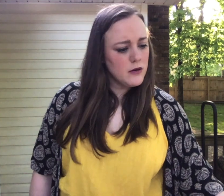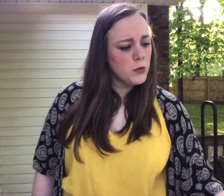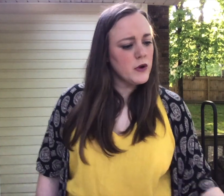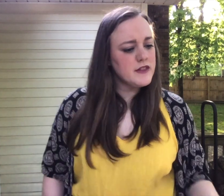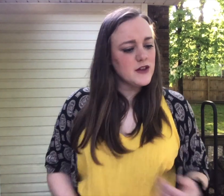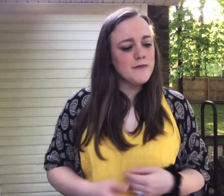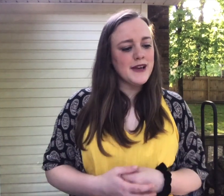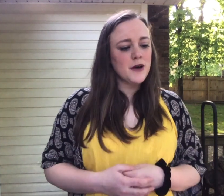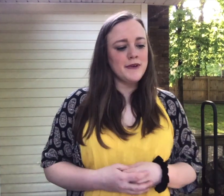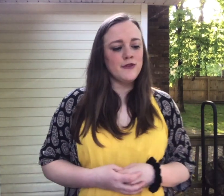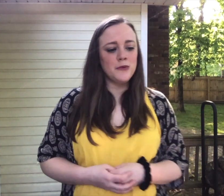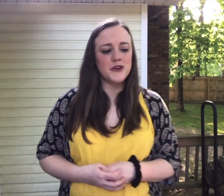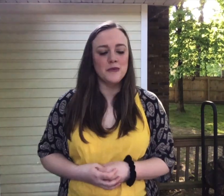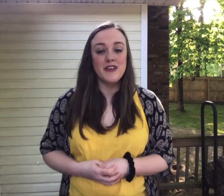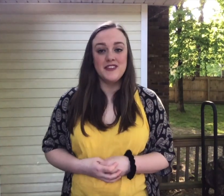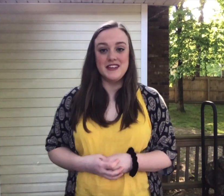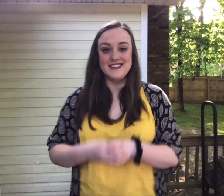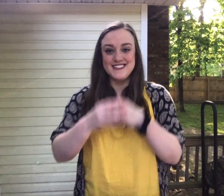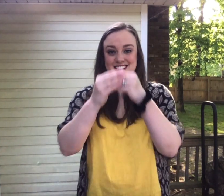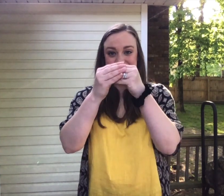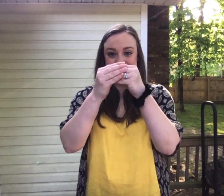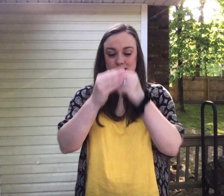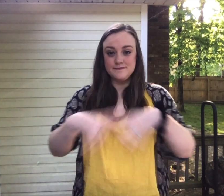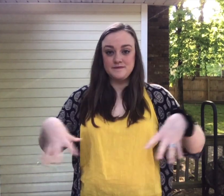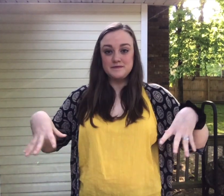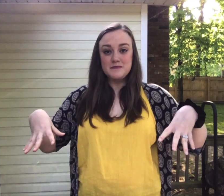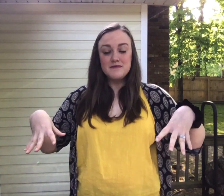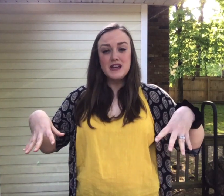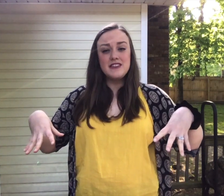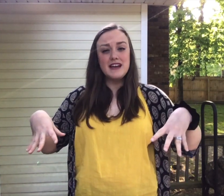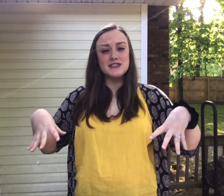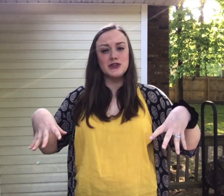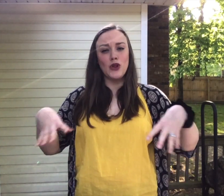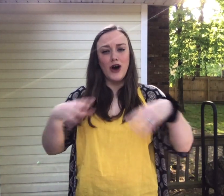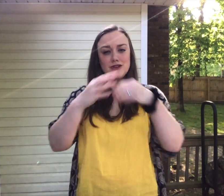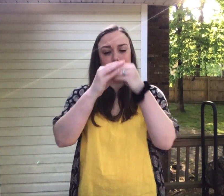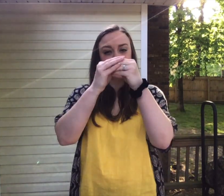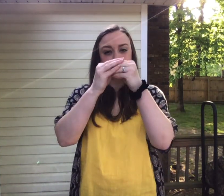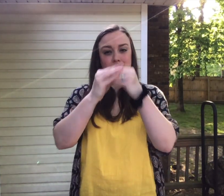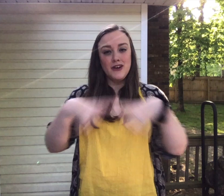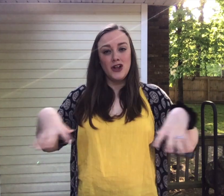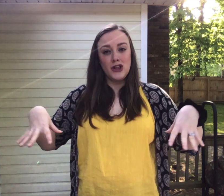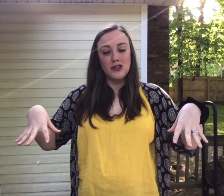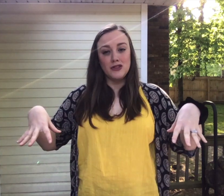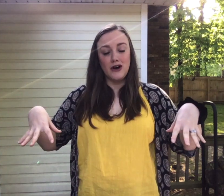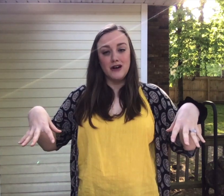one that you may not be familiar with is this, and that is lost.